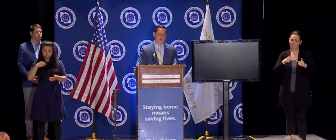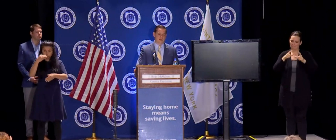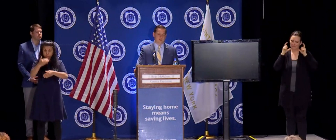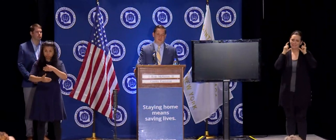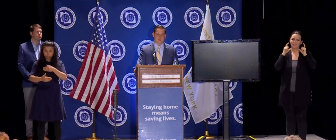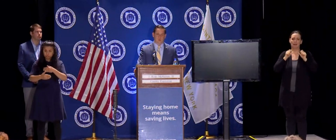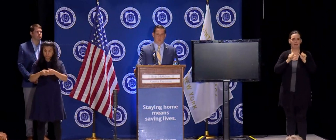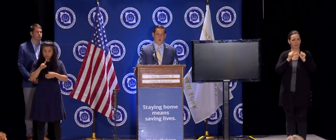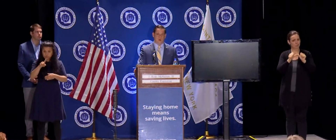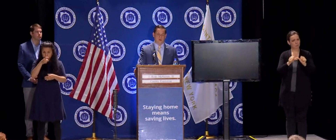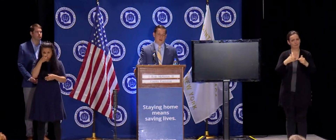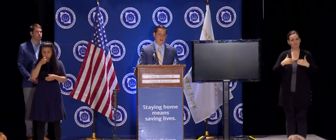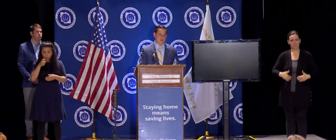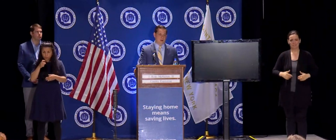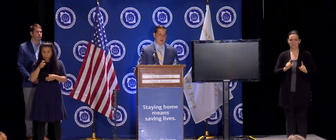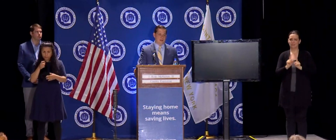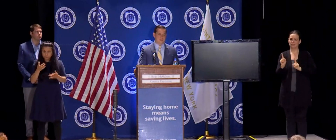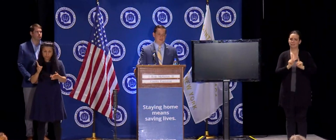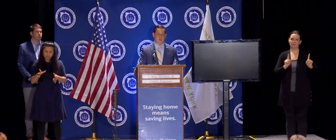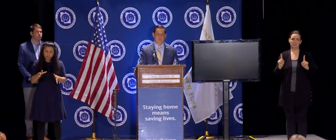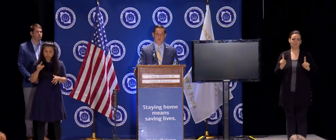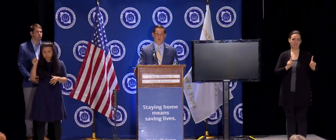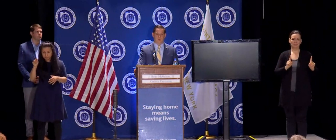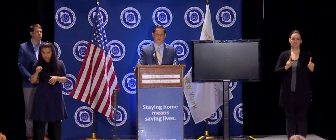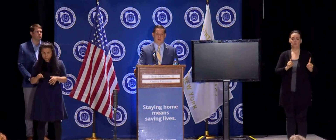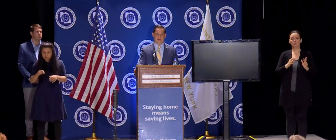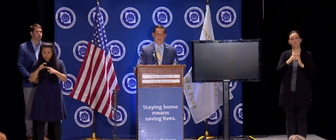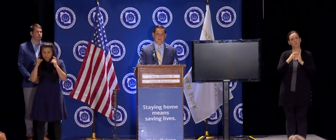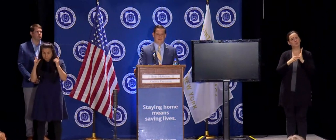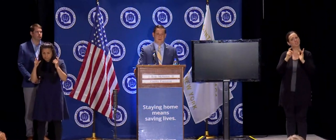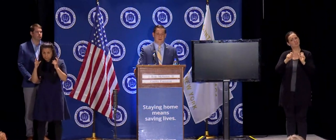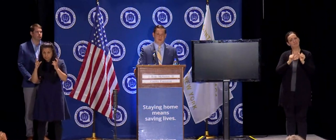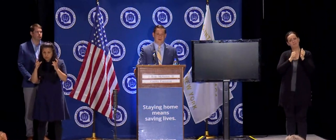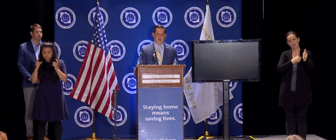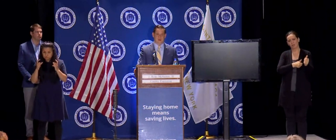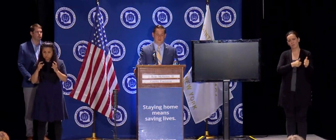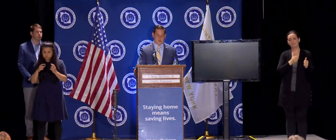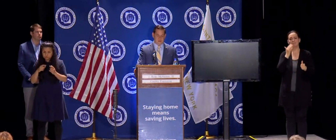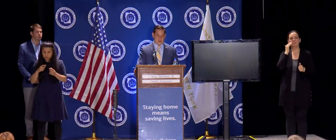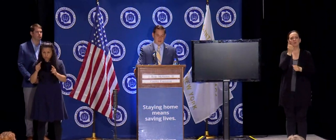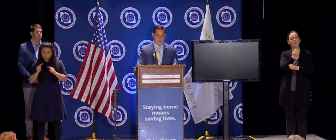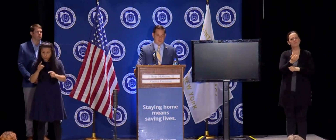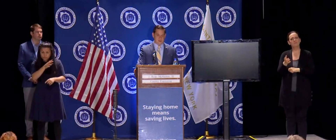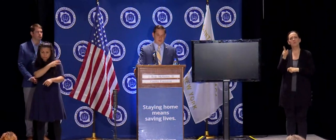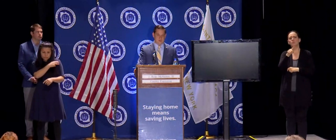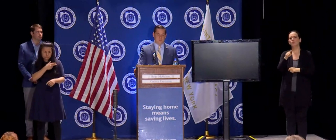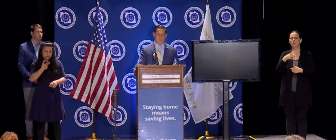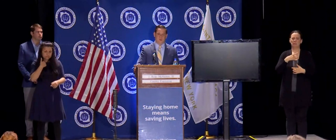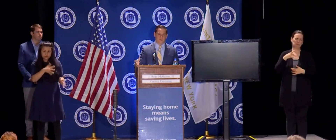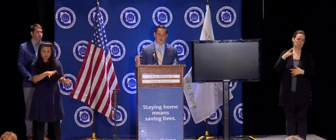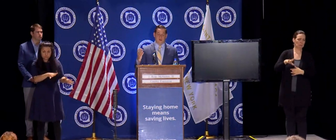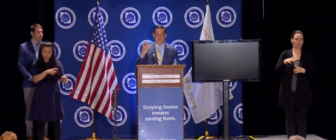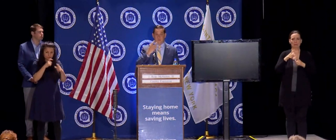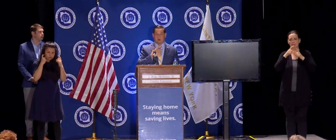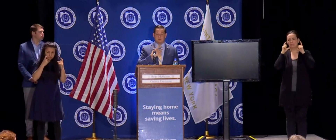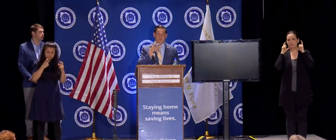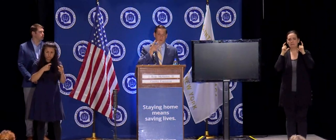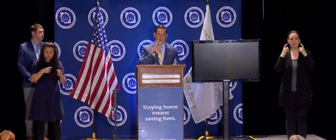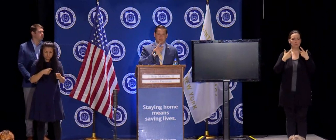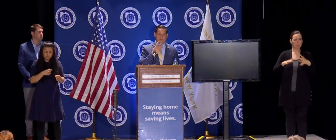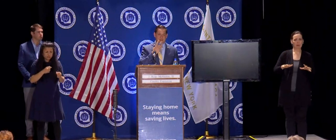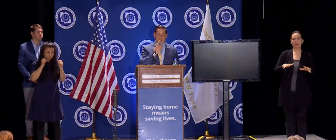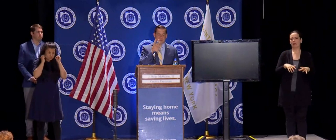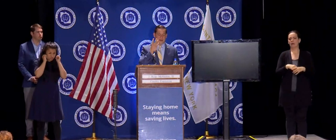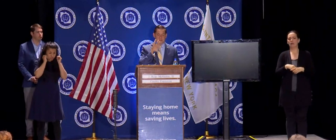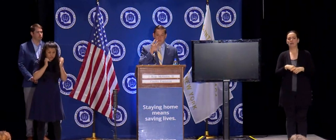other. So that's the rule. I get some people don't like it. And I get some people who have